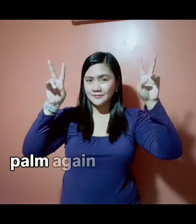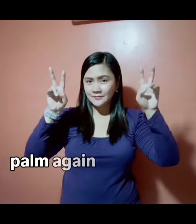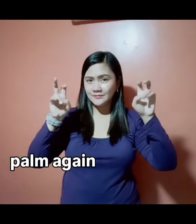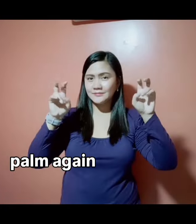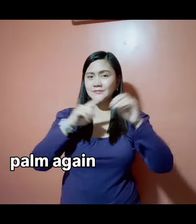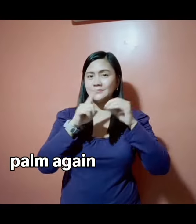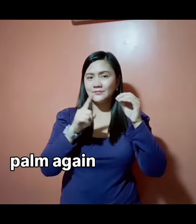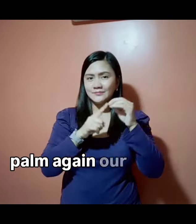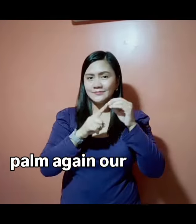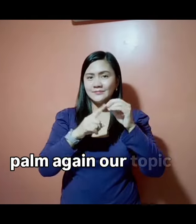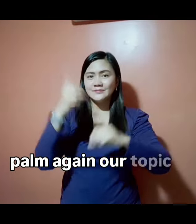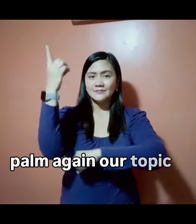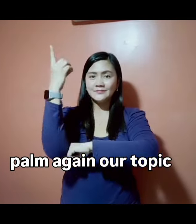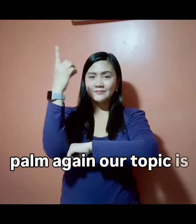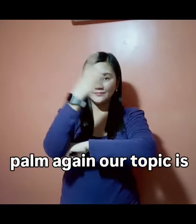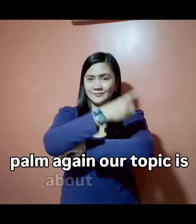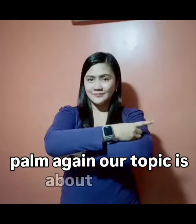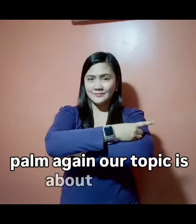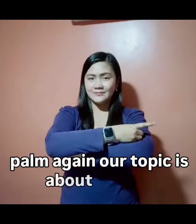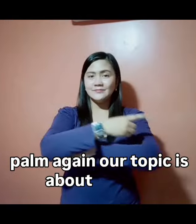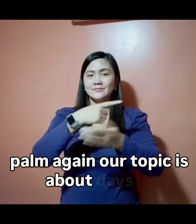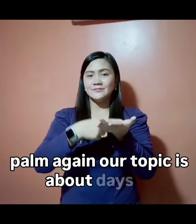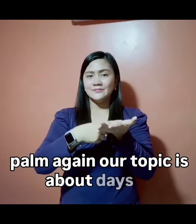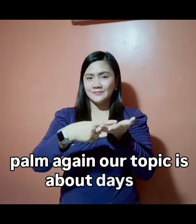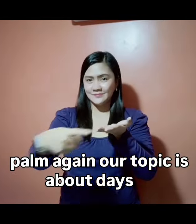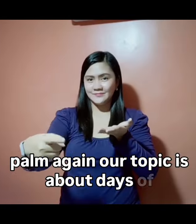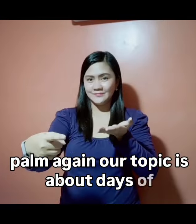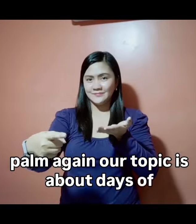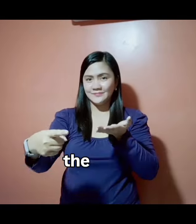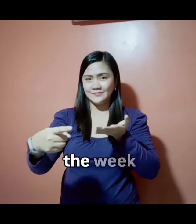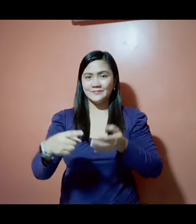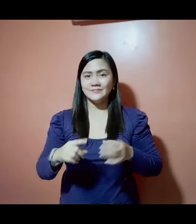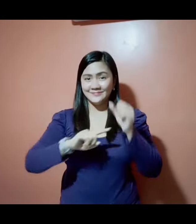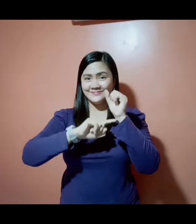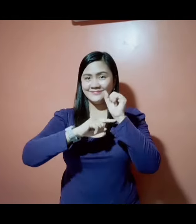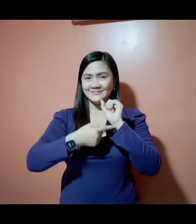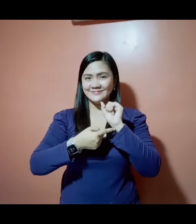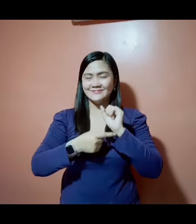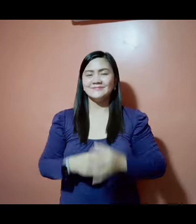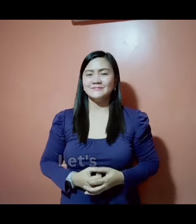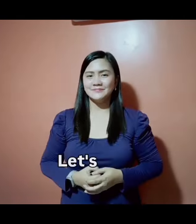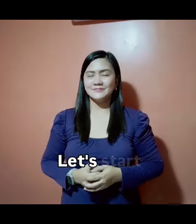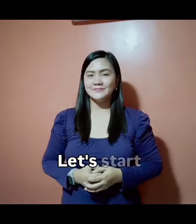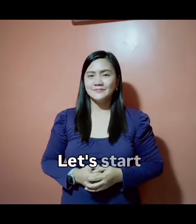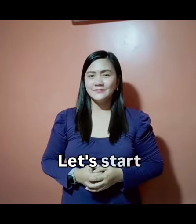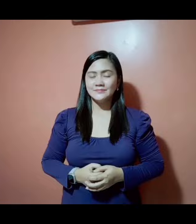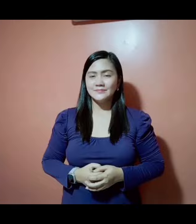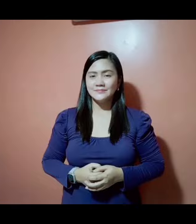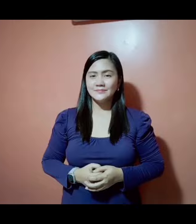Again, our topic is about days of the week. Let's start.